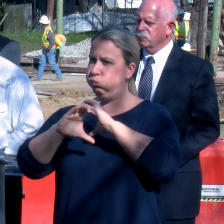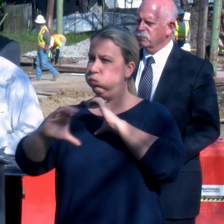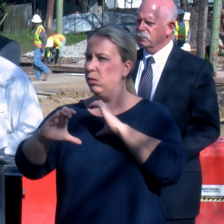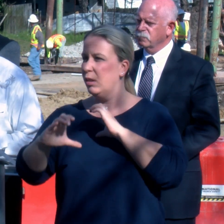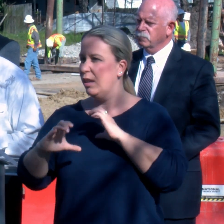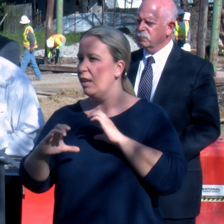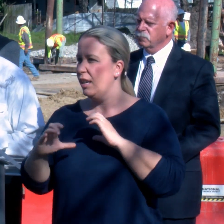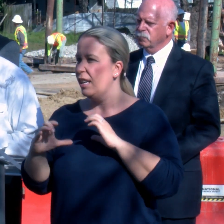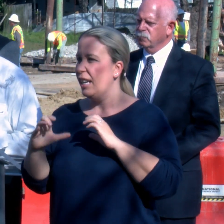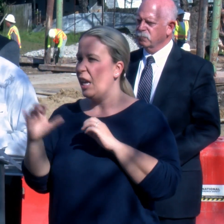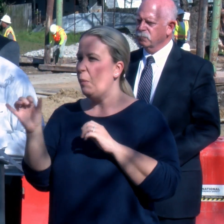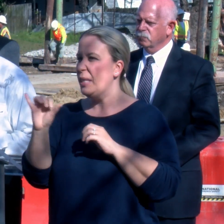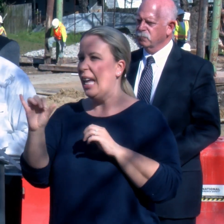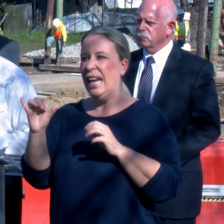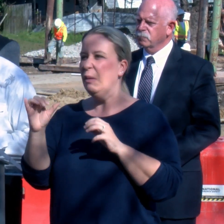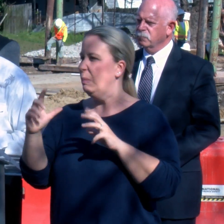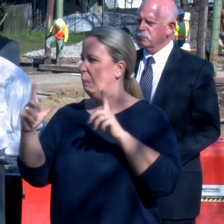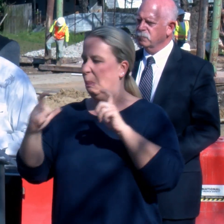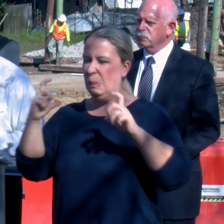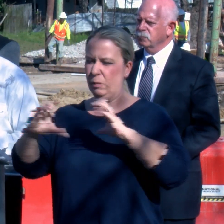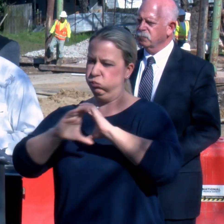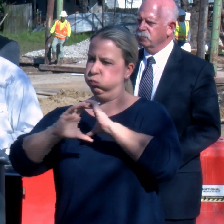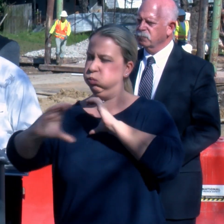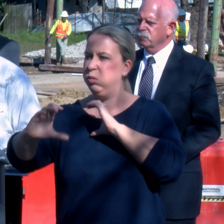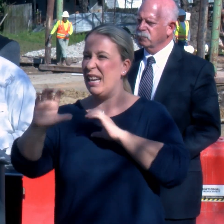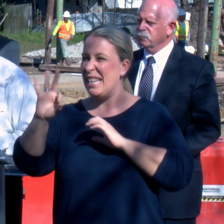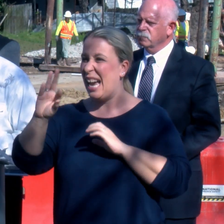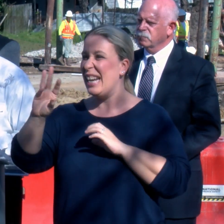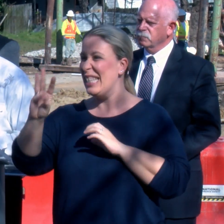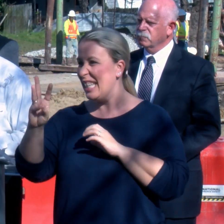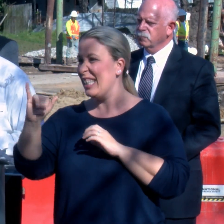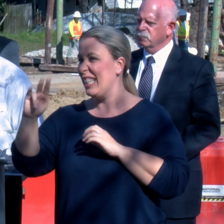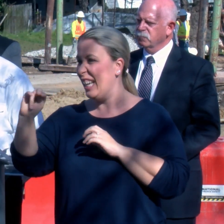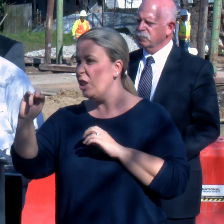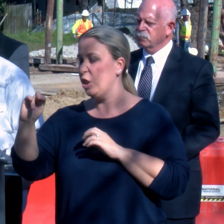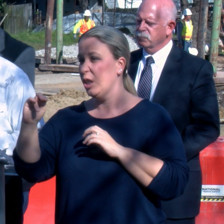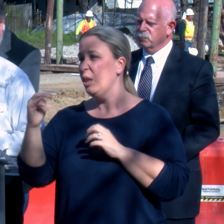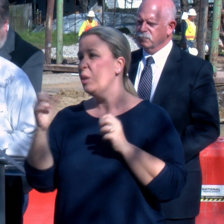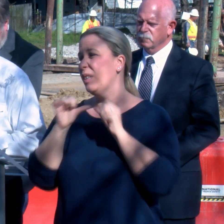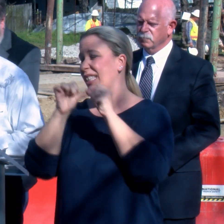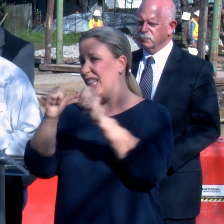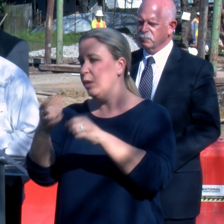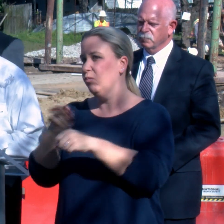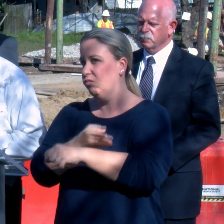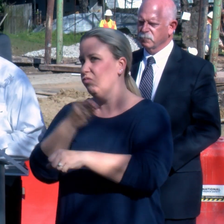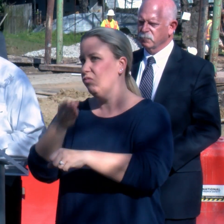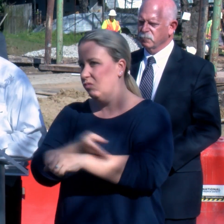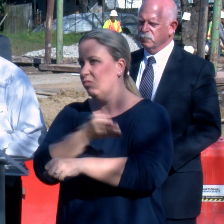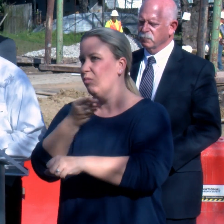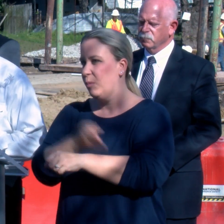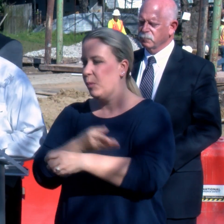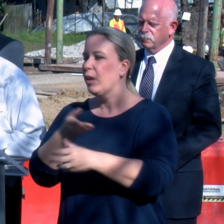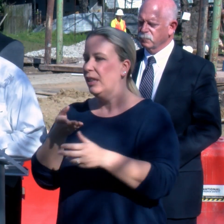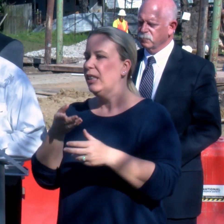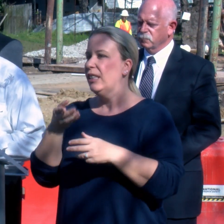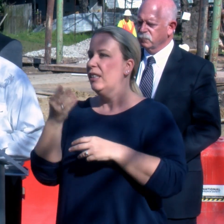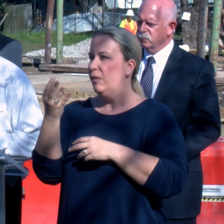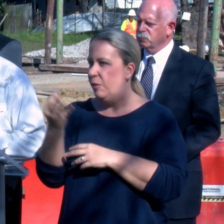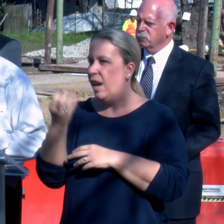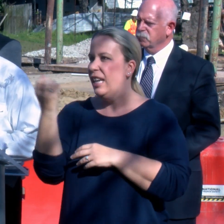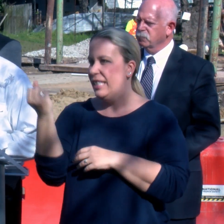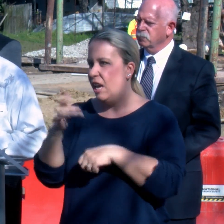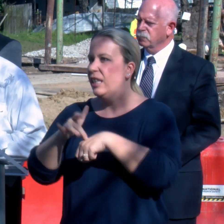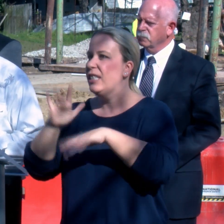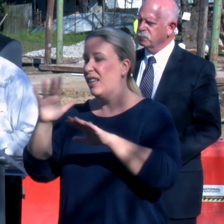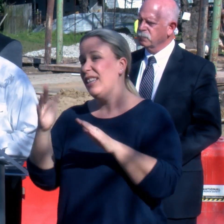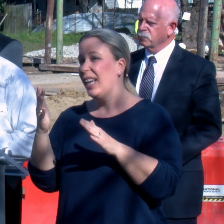refer to it as the major artery for the city, a 96-inch line. So the work will continue through the weekend and possibly